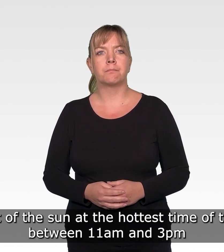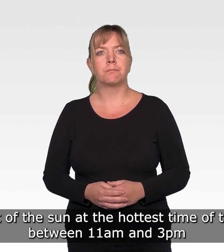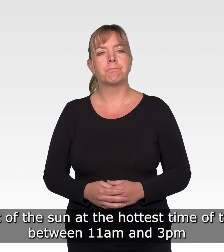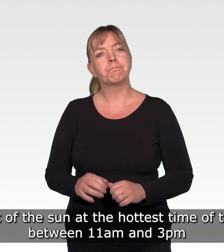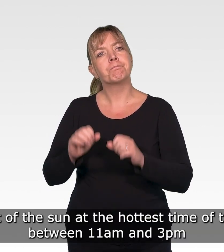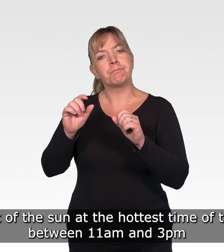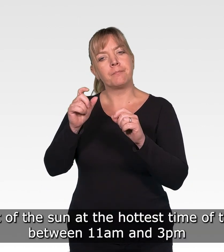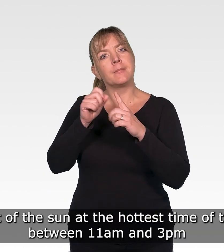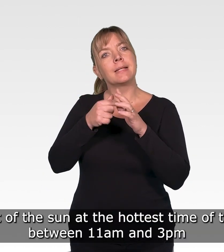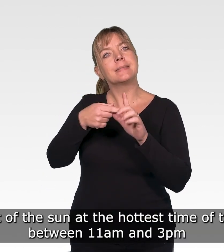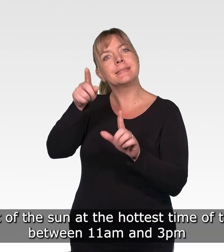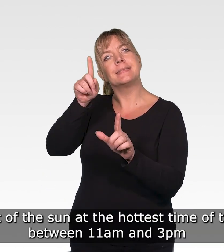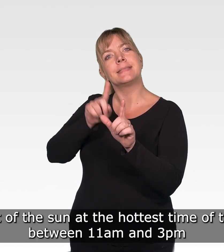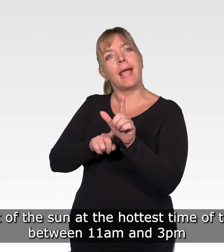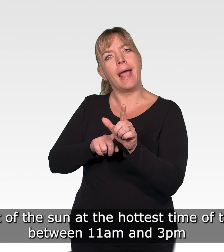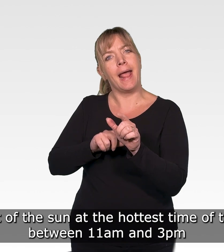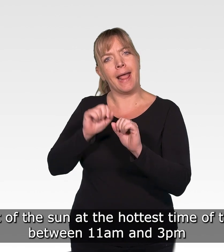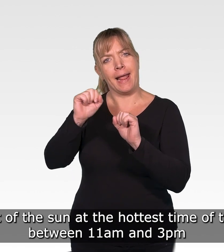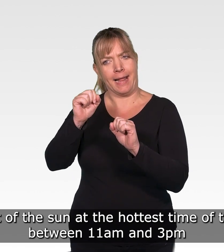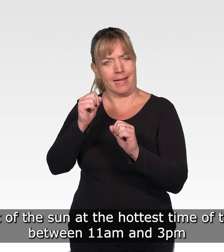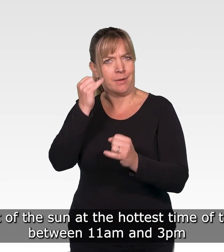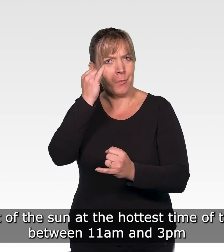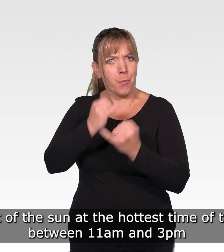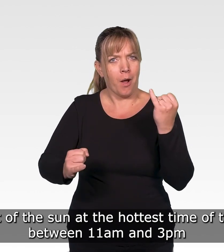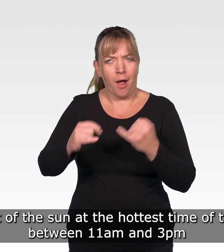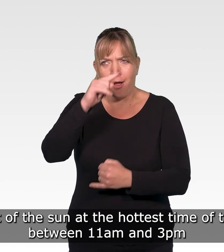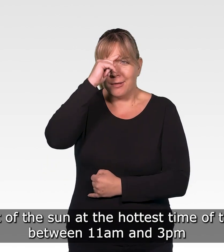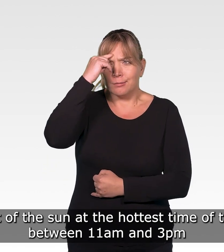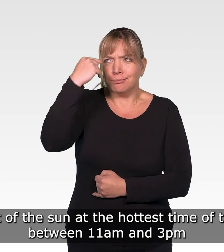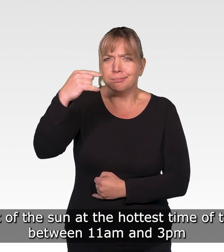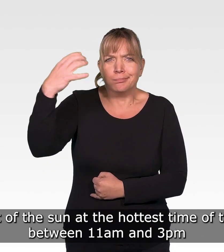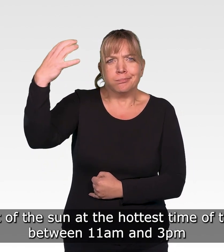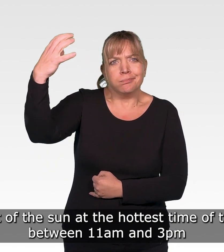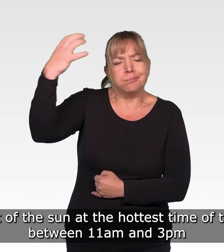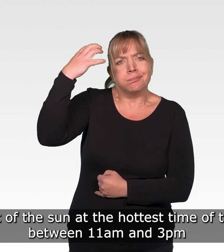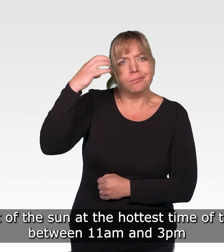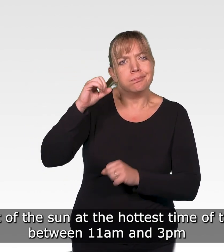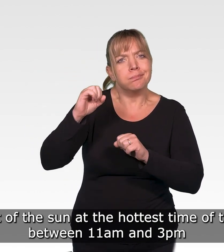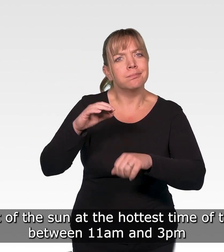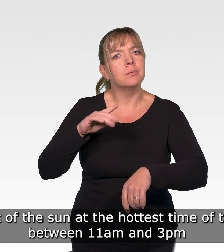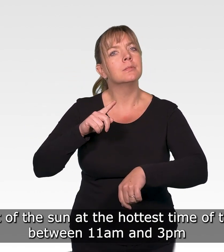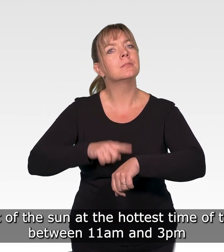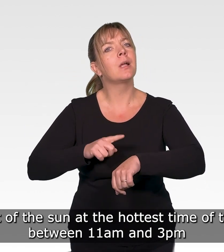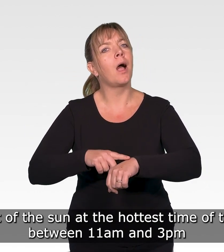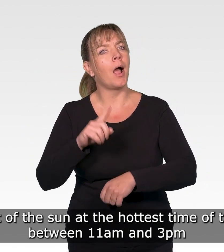Keep out of the sun at the hottest time of the day, between 11 a.m. and 3 p.m.